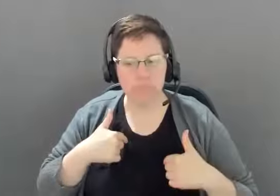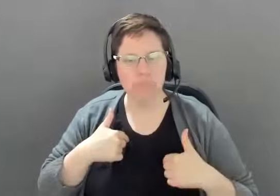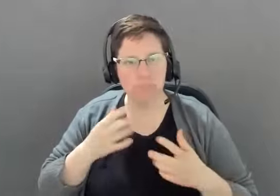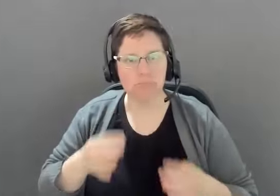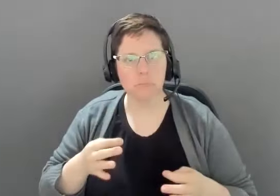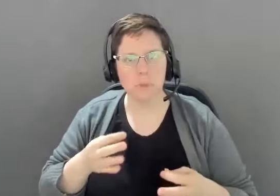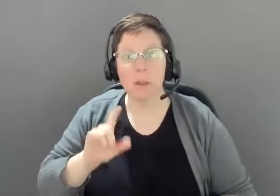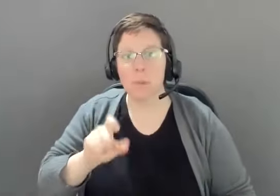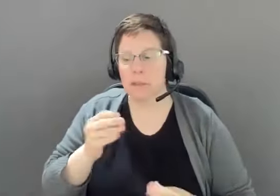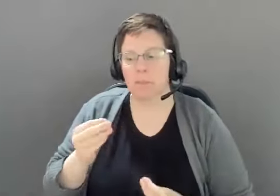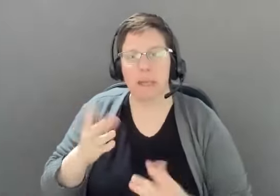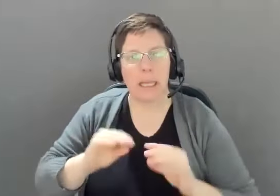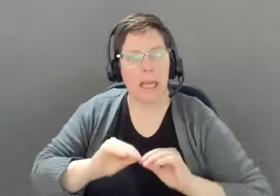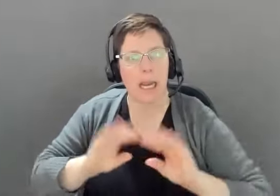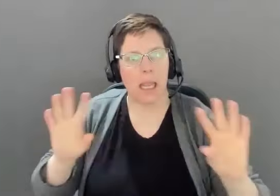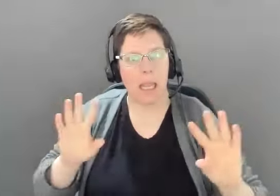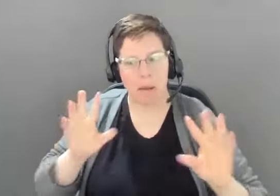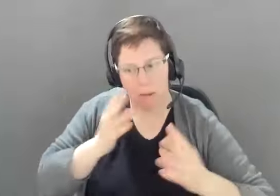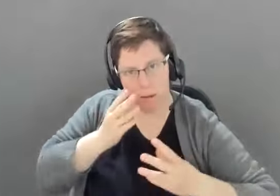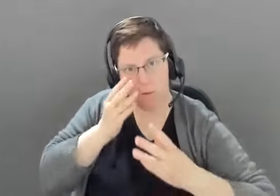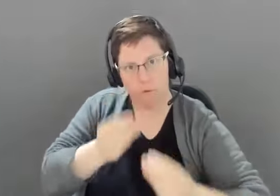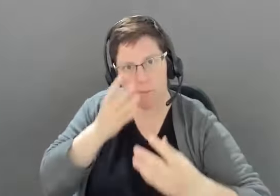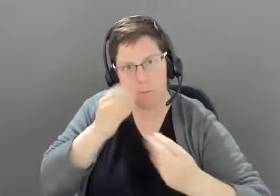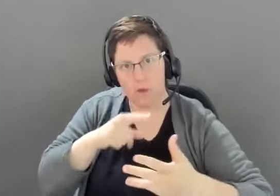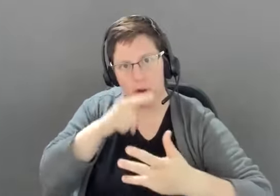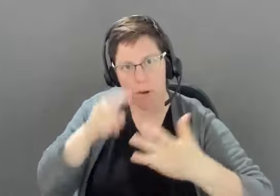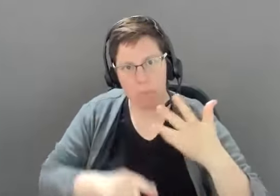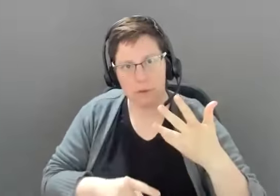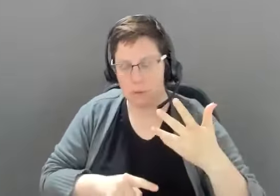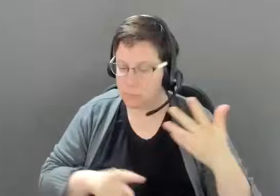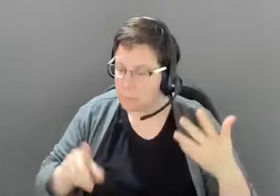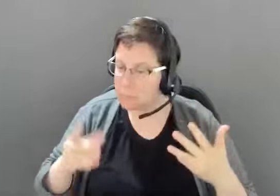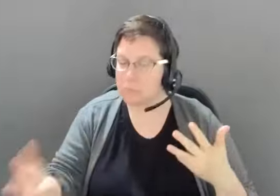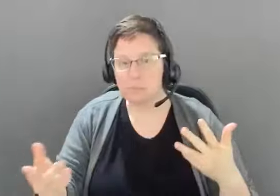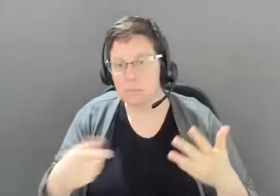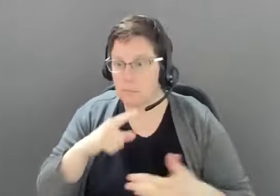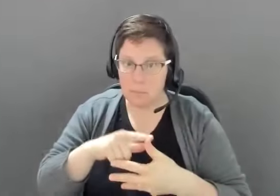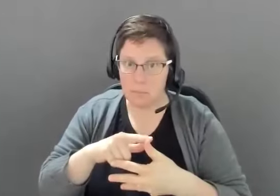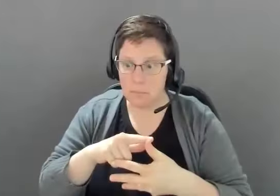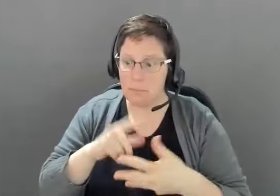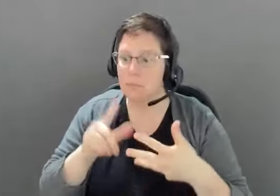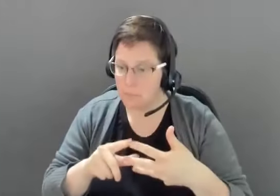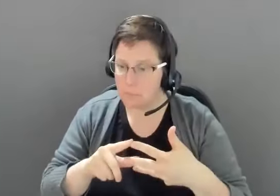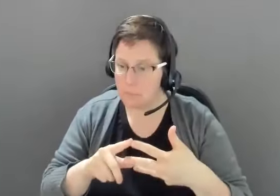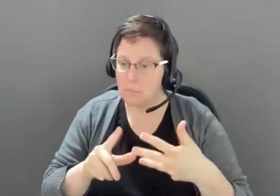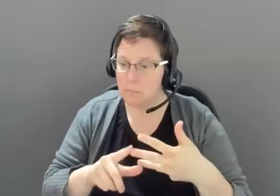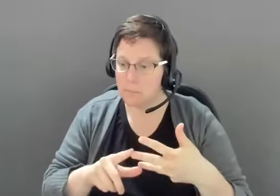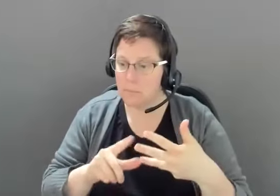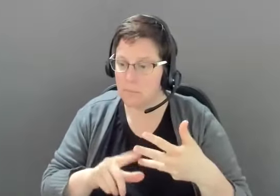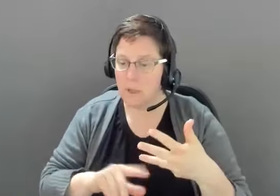clear options. Clearly present all available options and the potential consequences, allowing the survivor to make fully informed